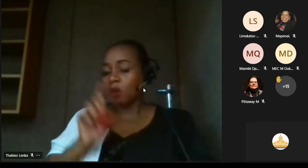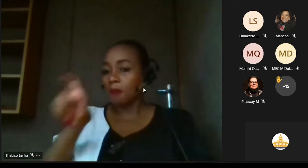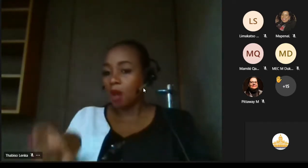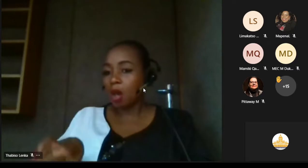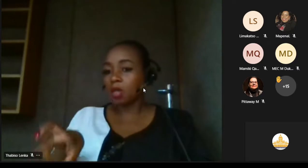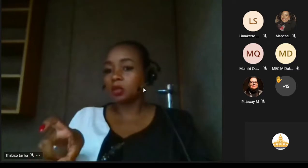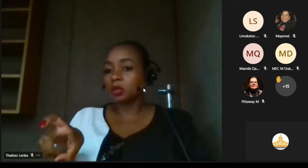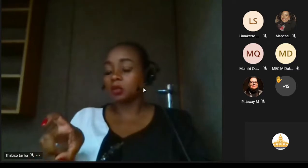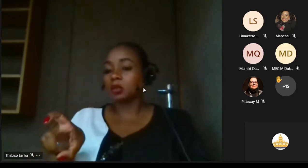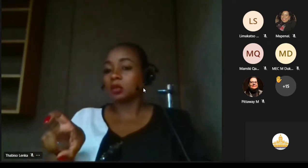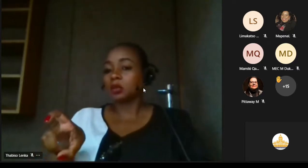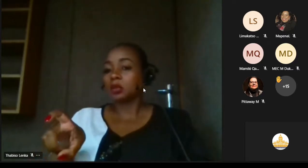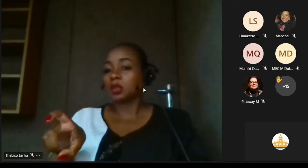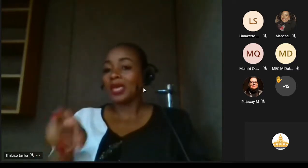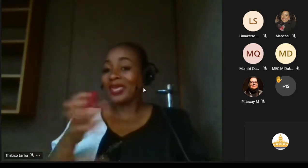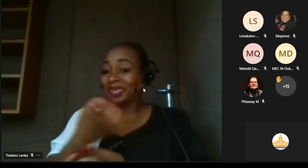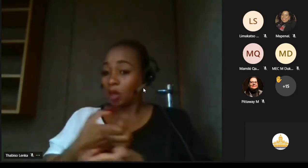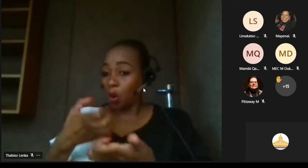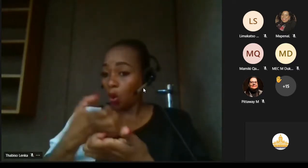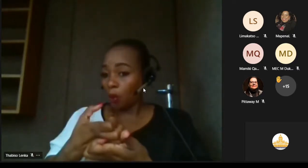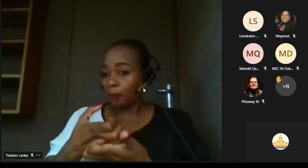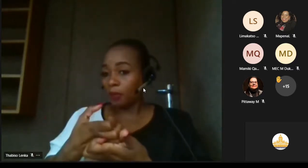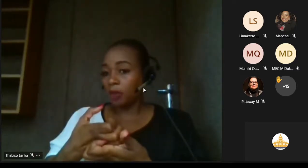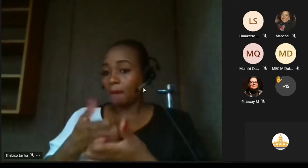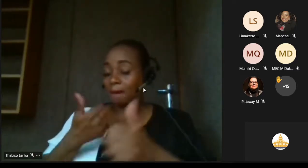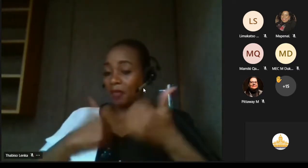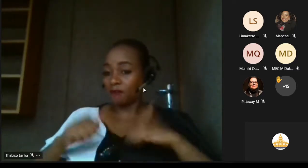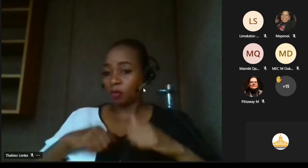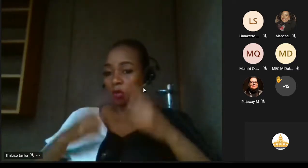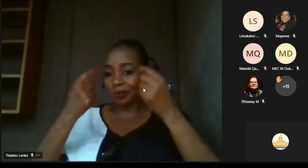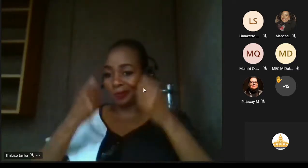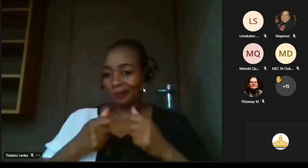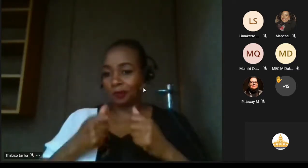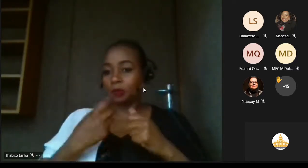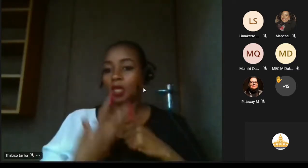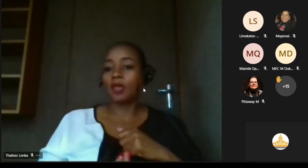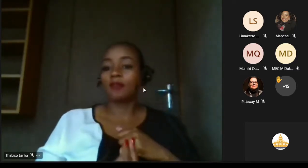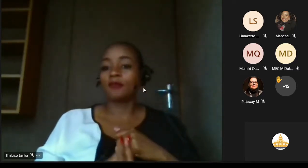of the impact that the economy has on the financial performance of municipalities.